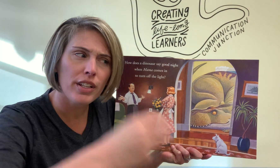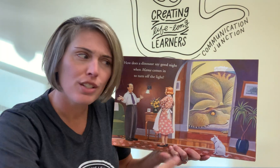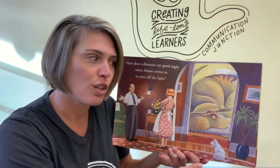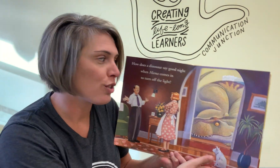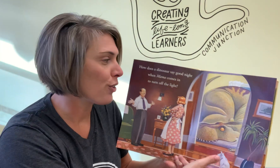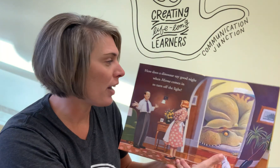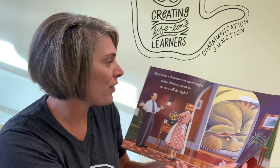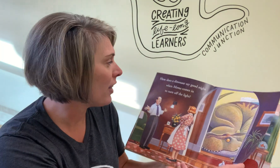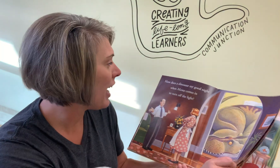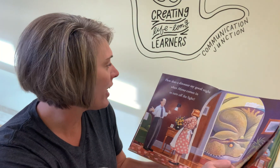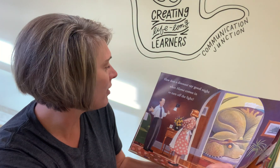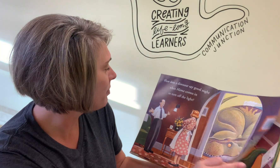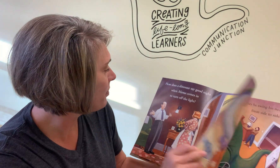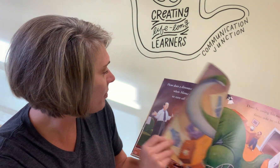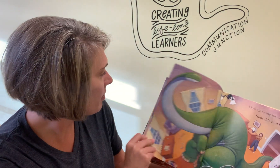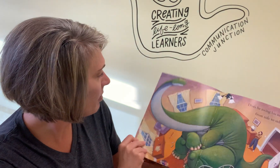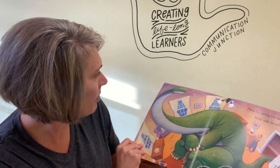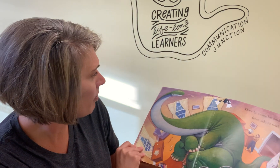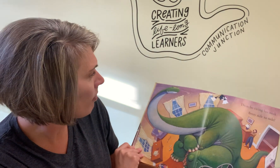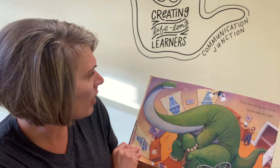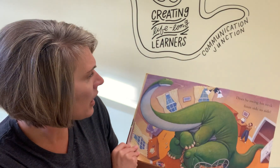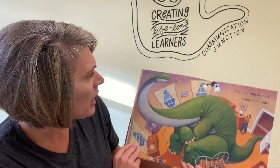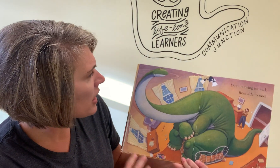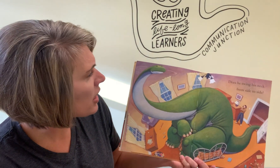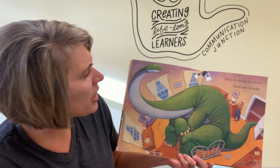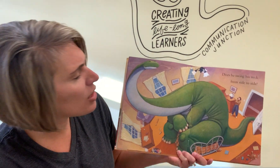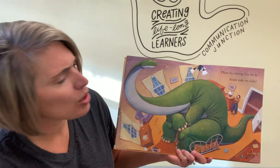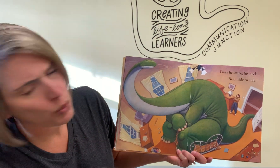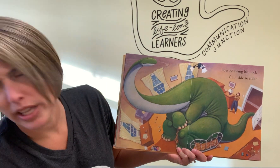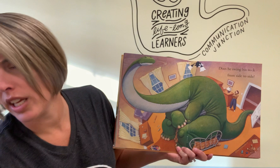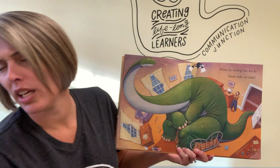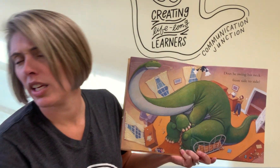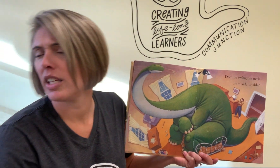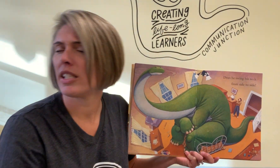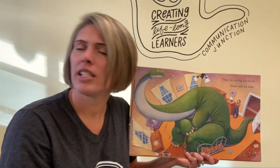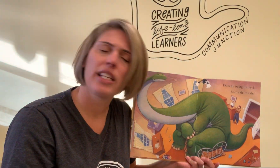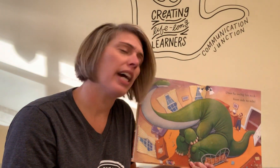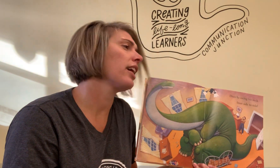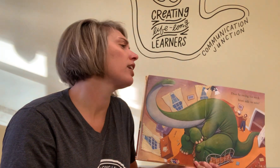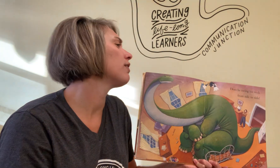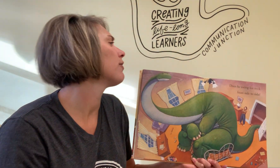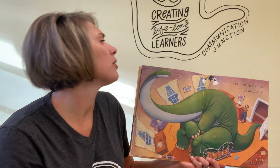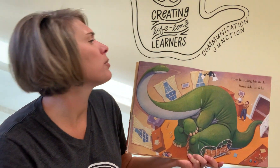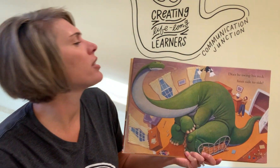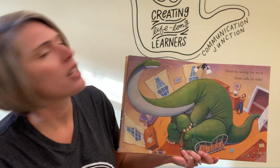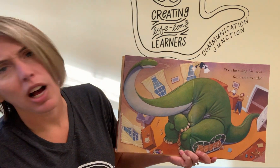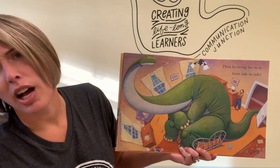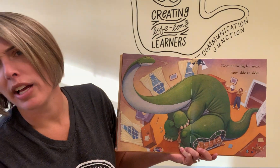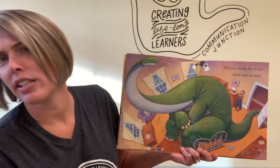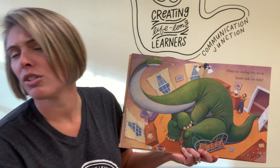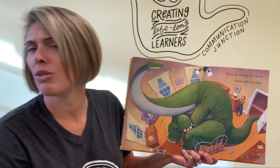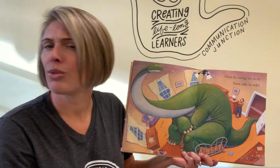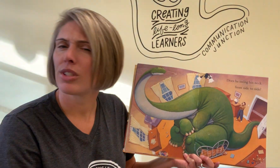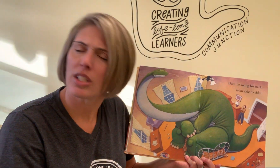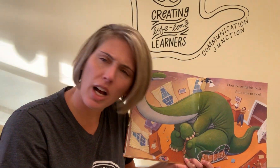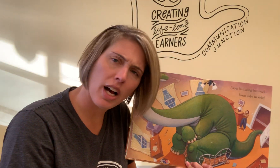to turn out the light? Does he swing his neck from side to